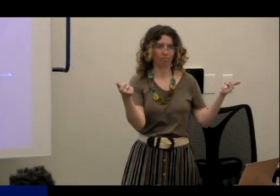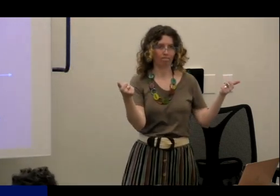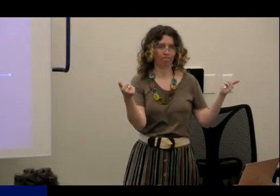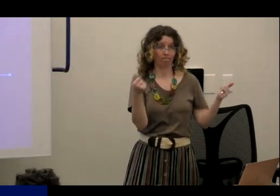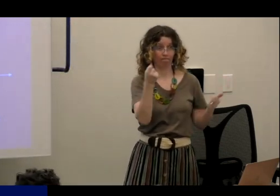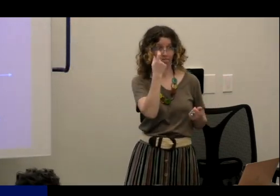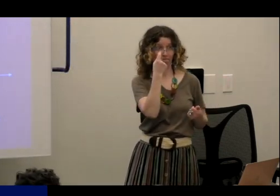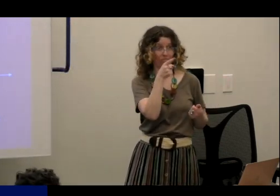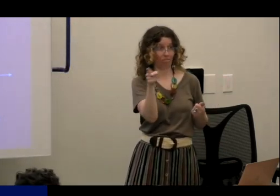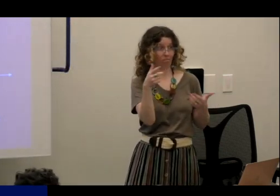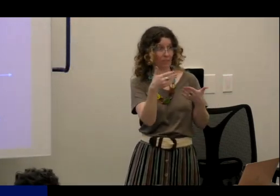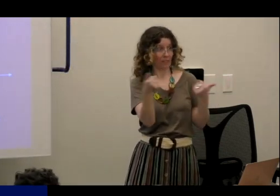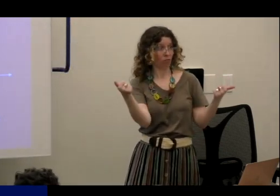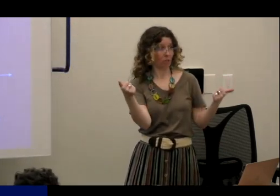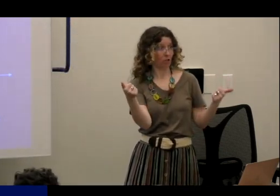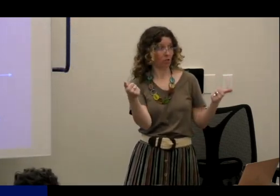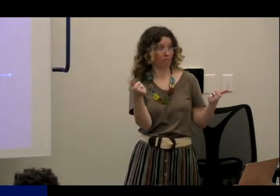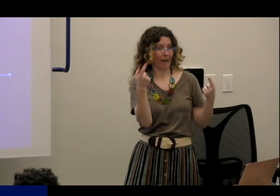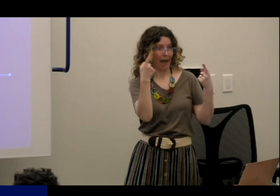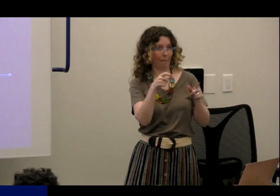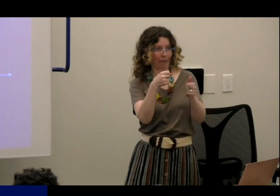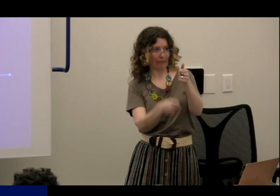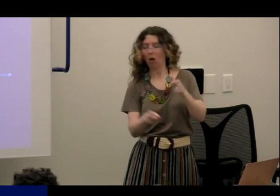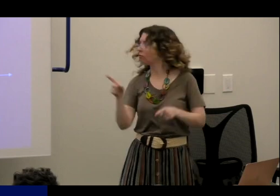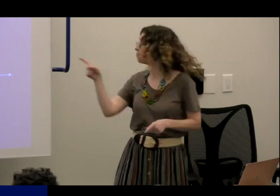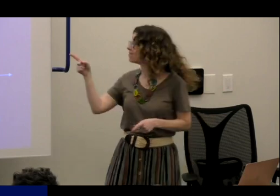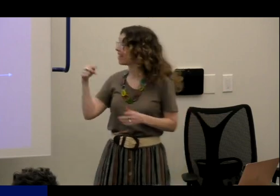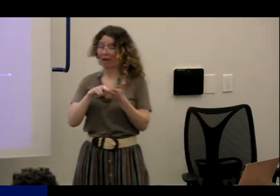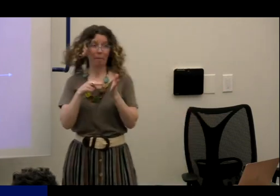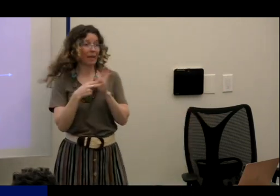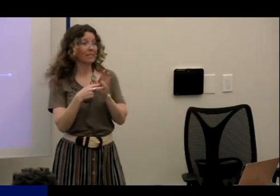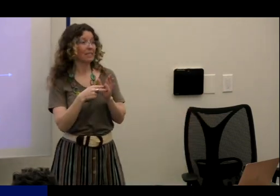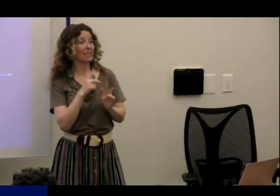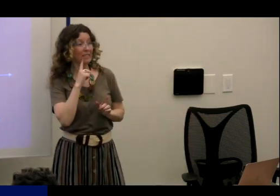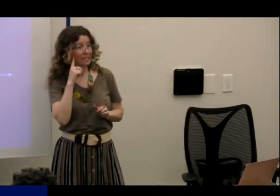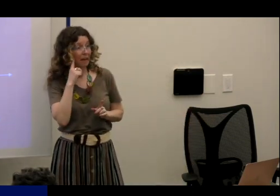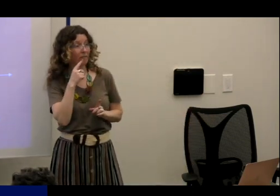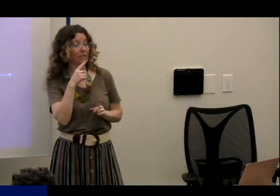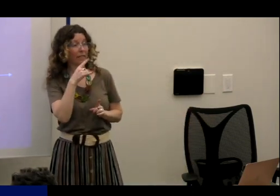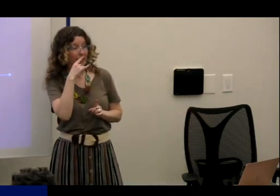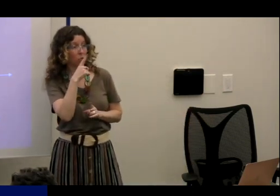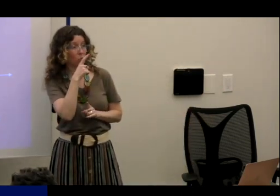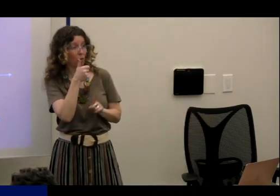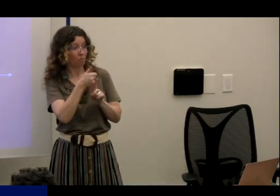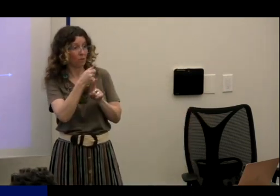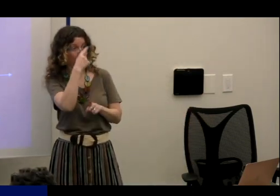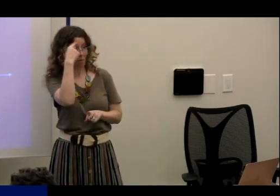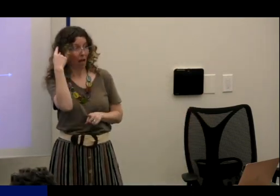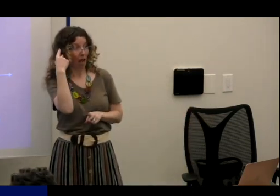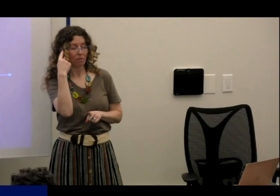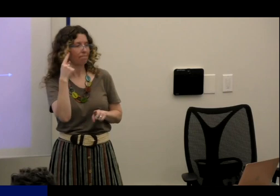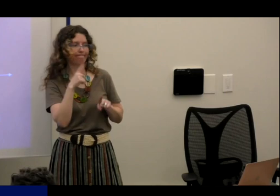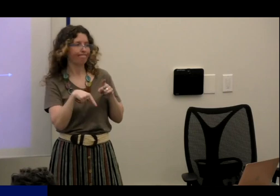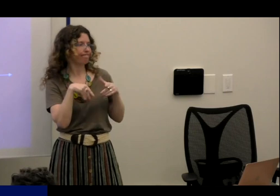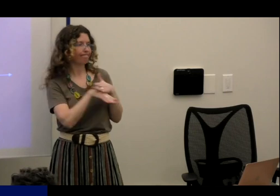there was segregation. You remember segregation happened in the South. So deaf individuals who